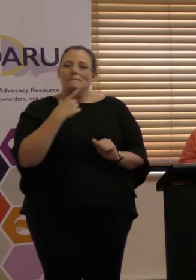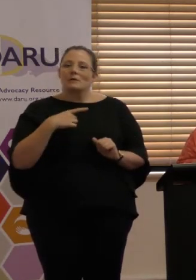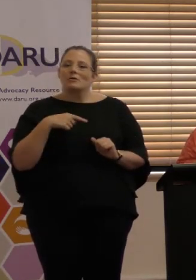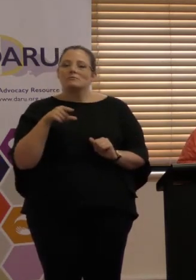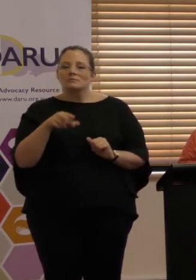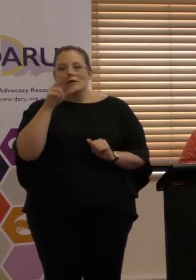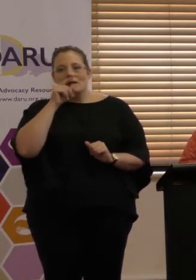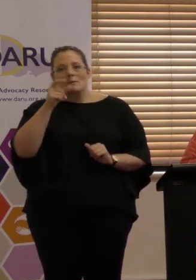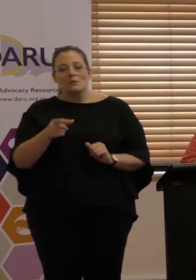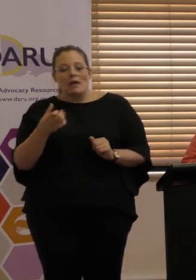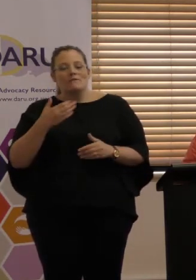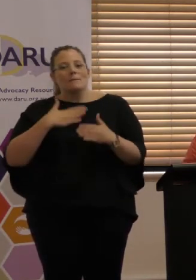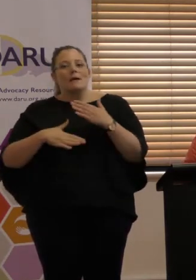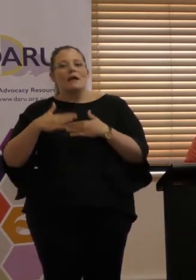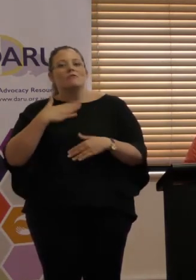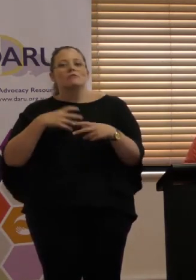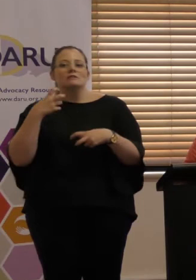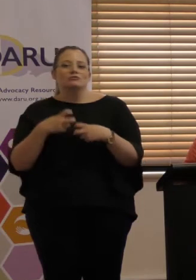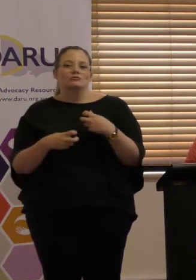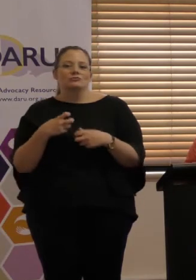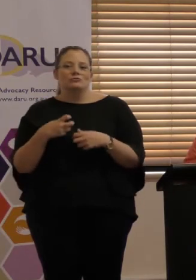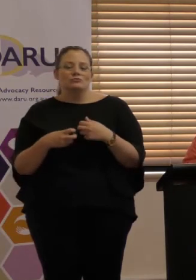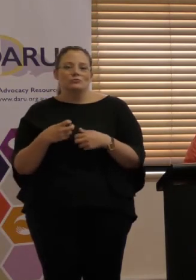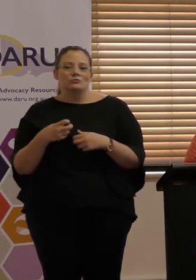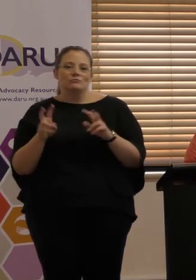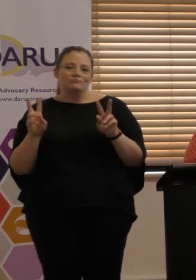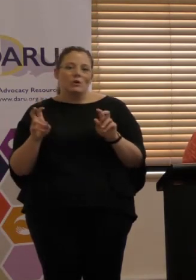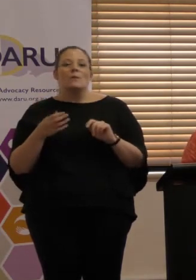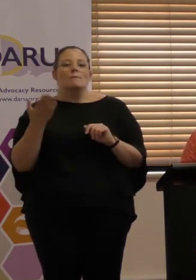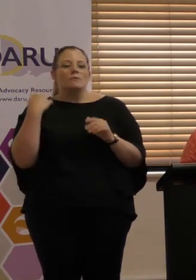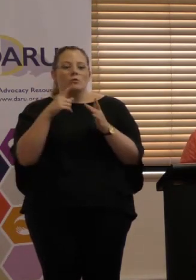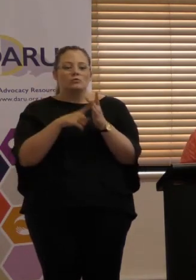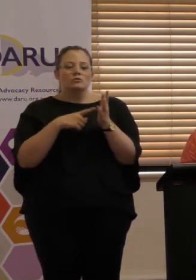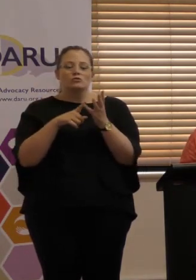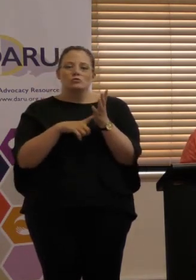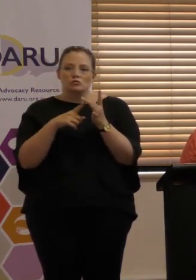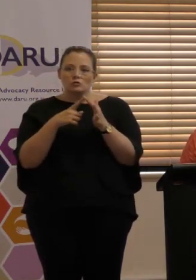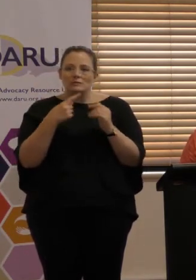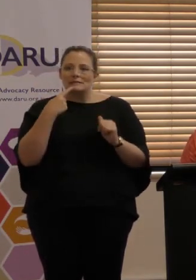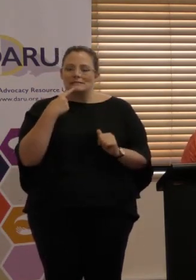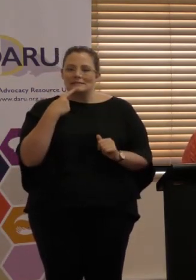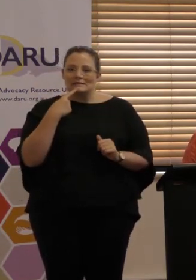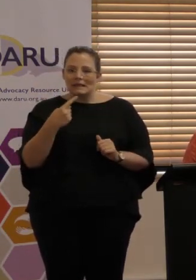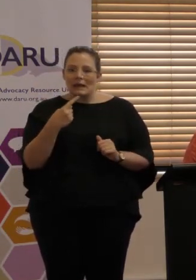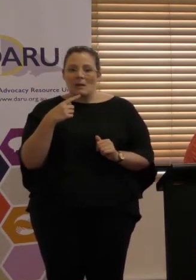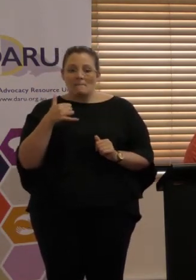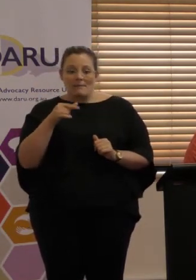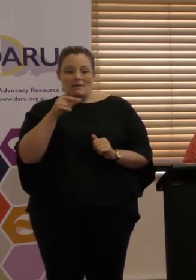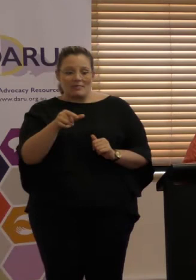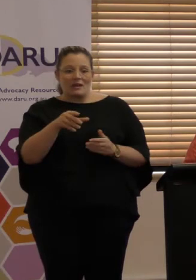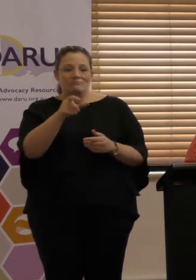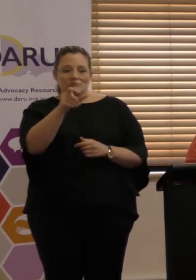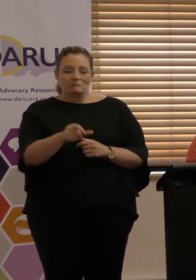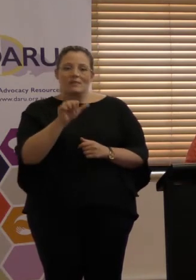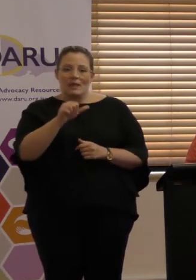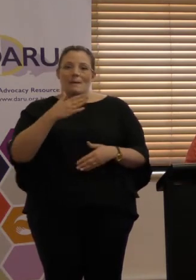behavioural issues that, you know, as Julie from DDLS said earlier, might be caused by their very schooling situation, but